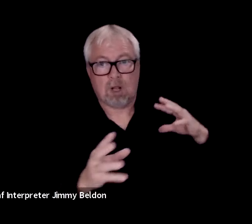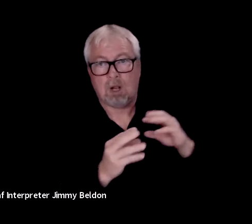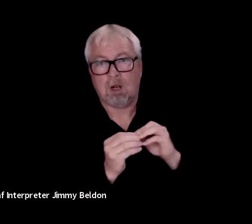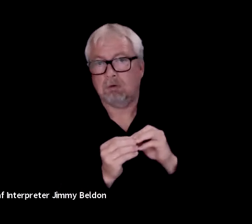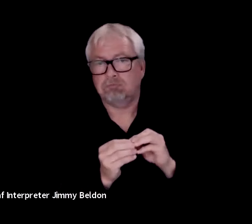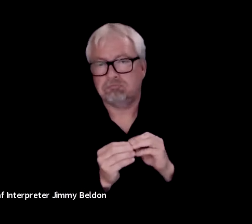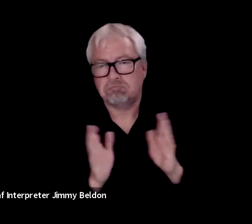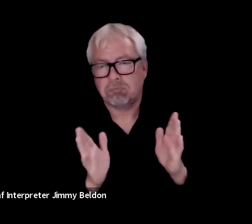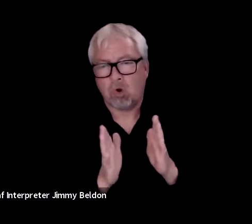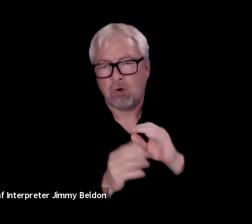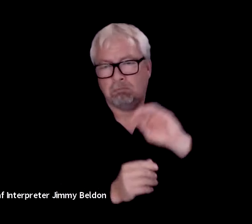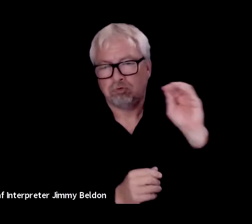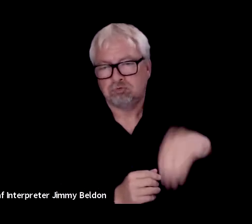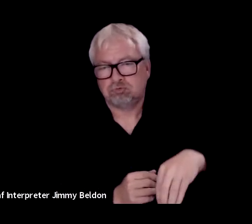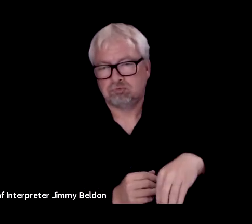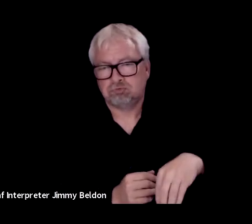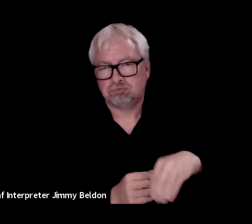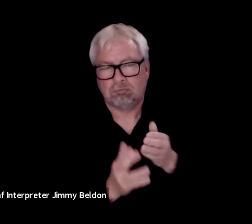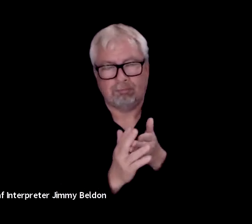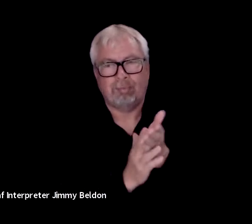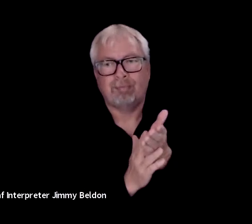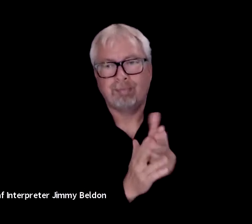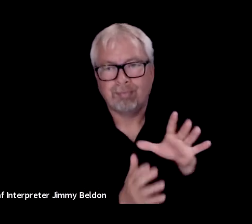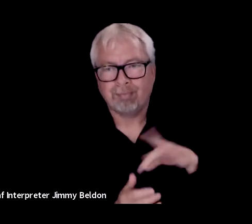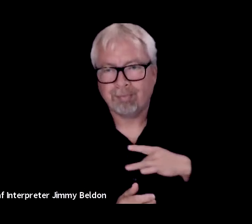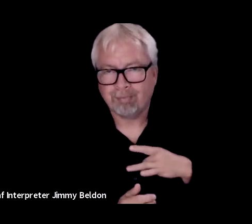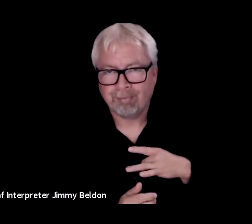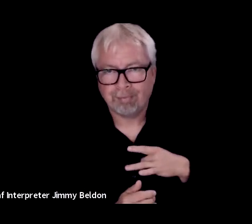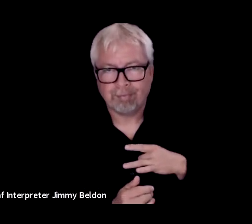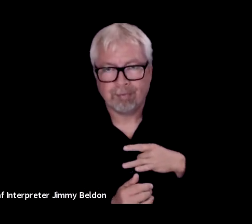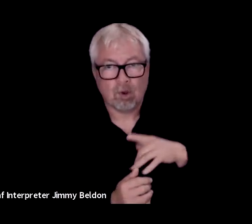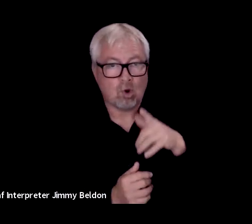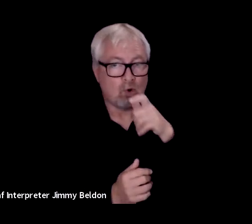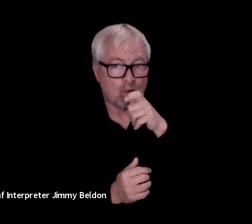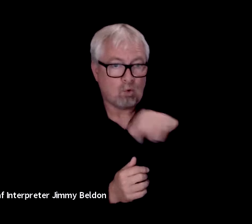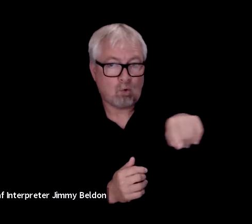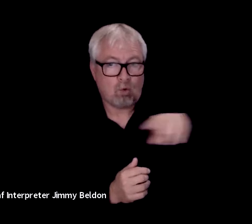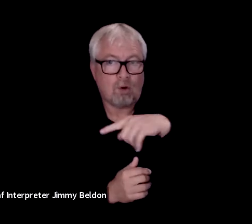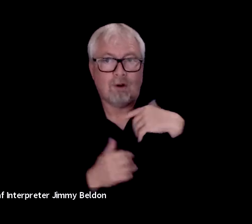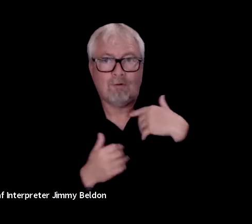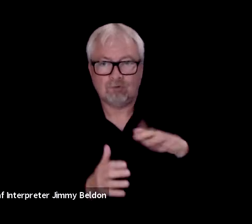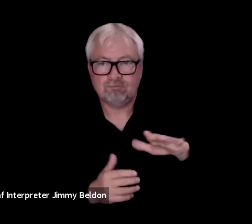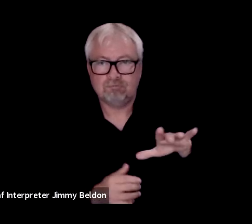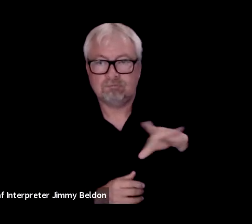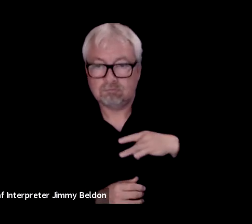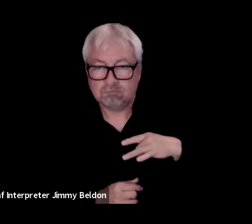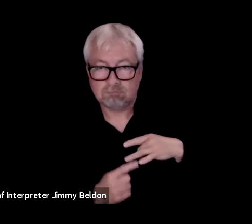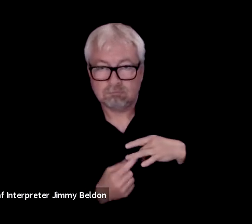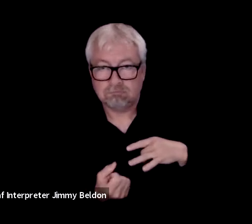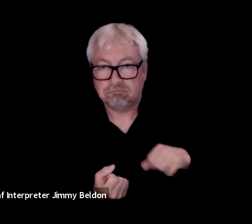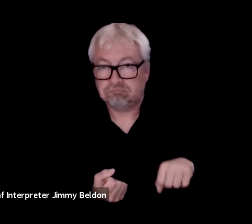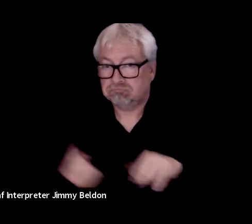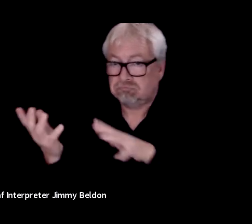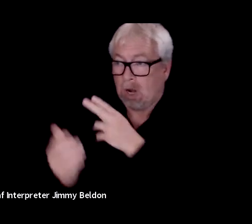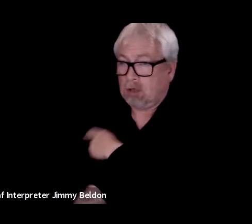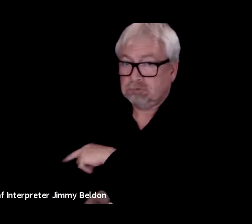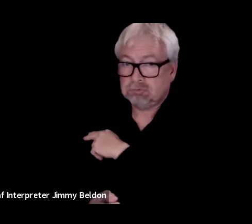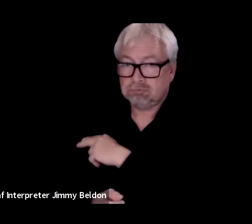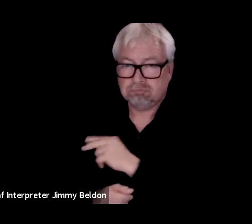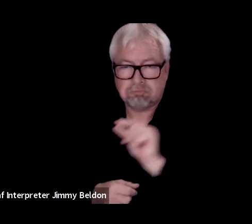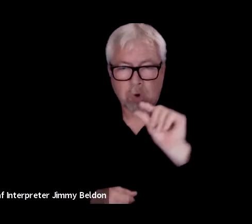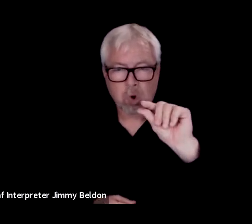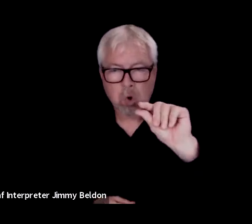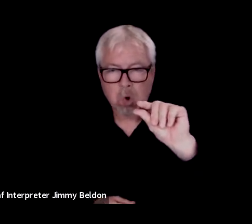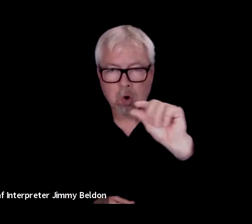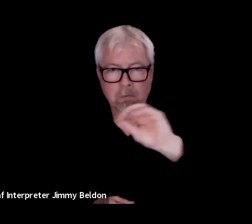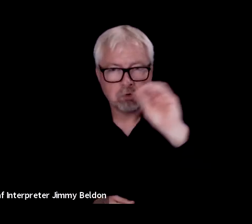hospitalized, and thankfully a very small percentage of people who've been vaccinated have had a breakthrough and died from